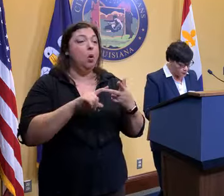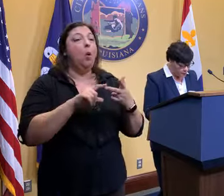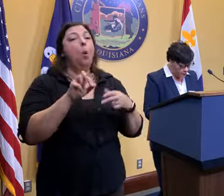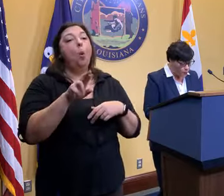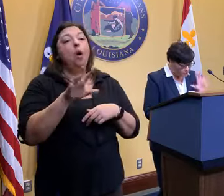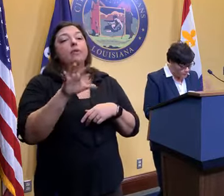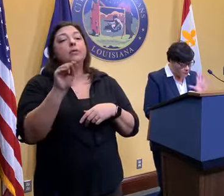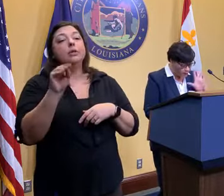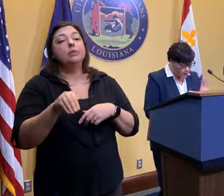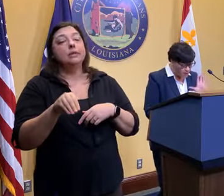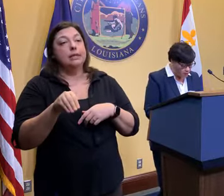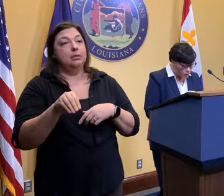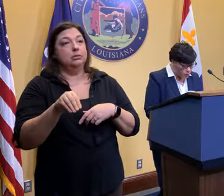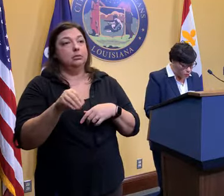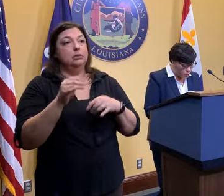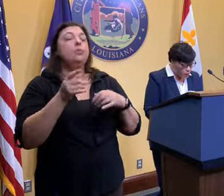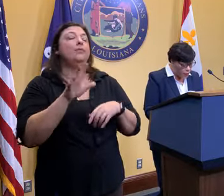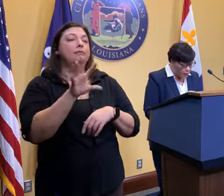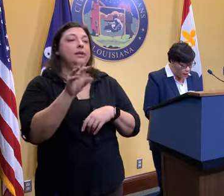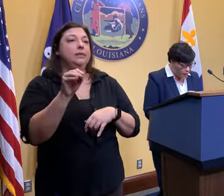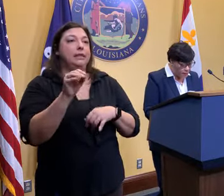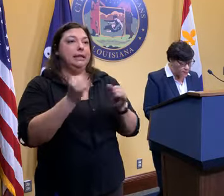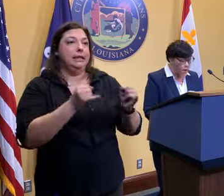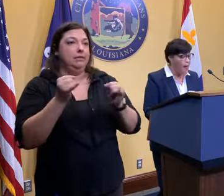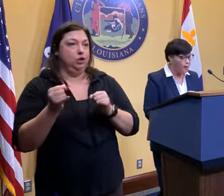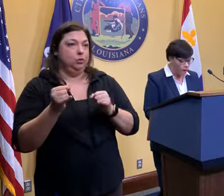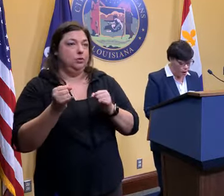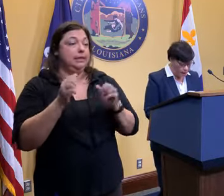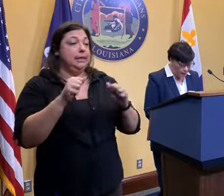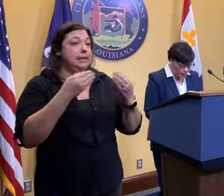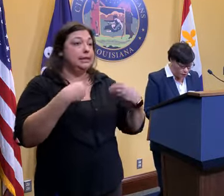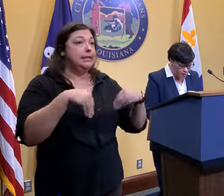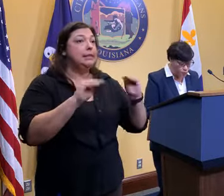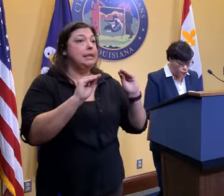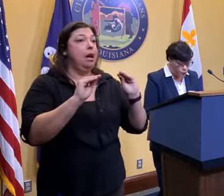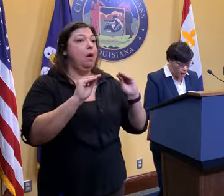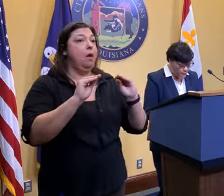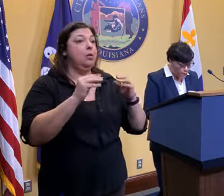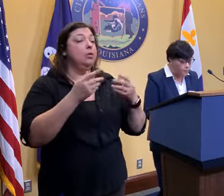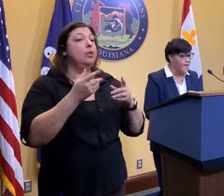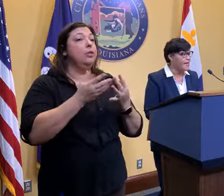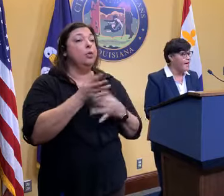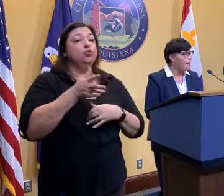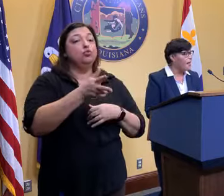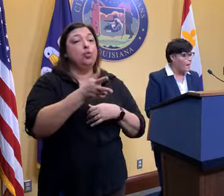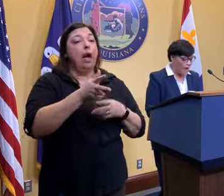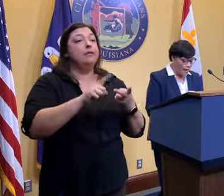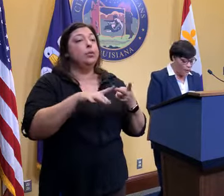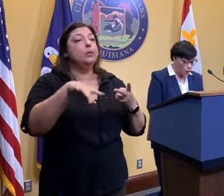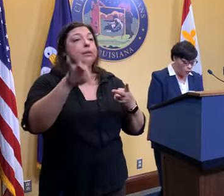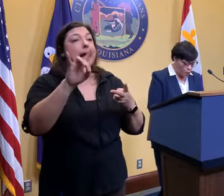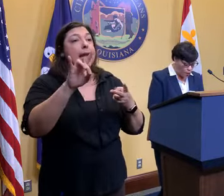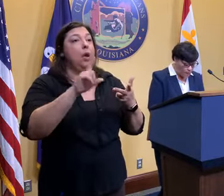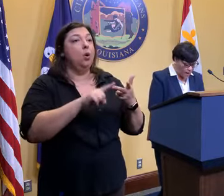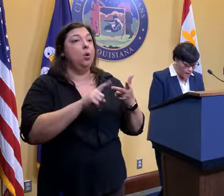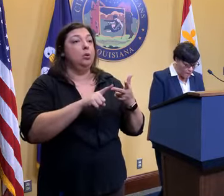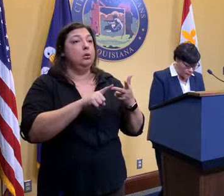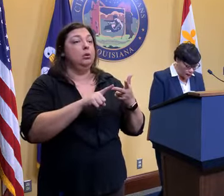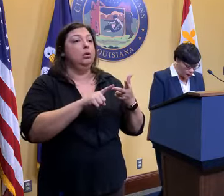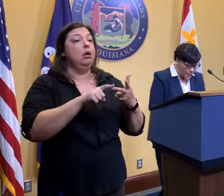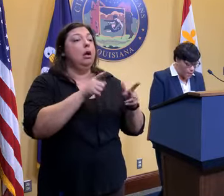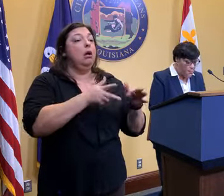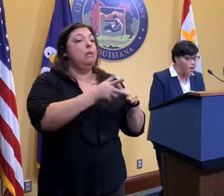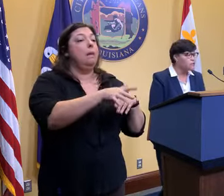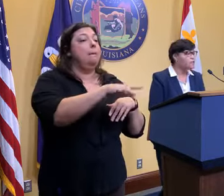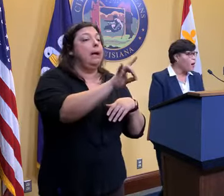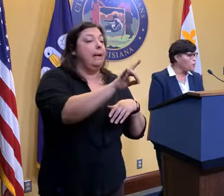50 individuals. We're allowed to sell alcoholic beverages through drive-through, takeout, and or curbside